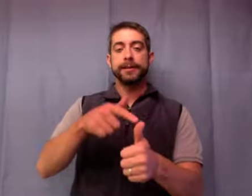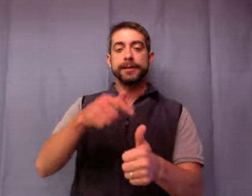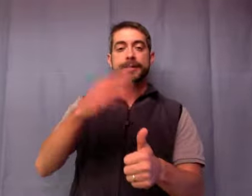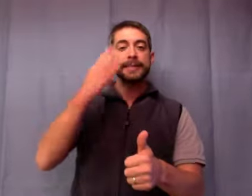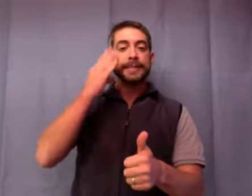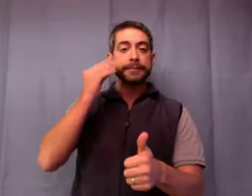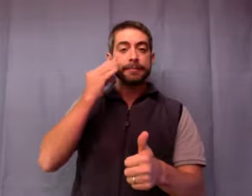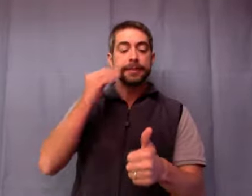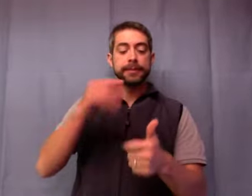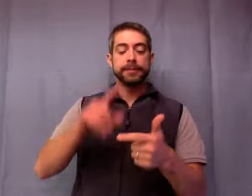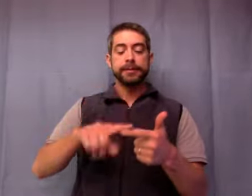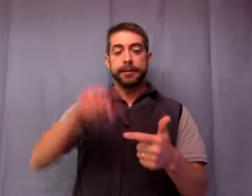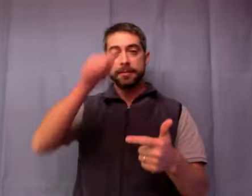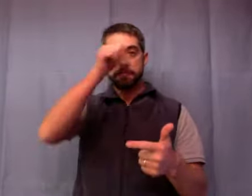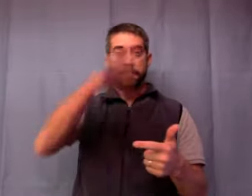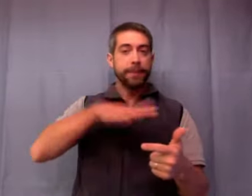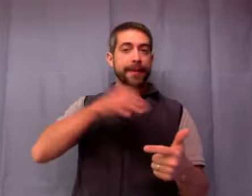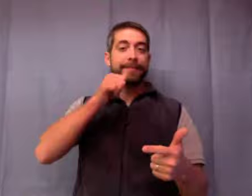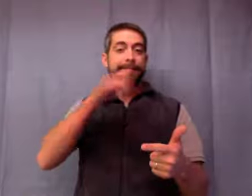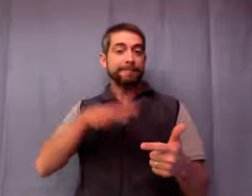choice, and more.